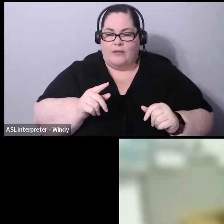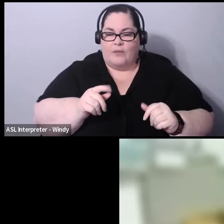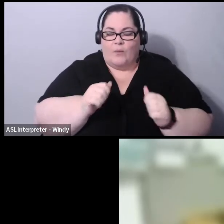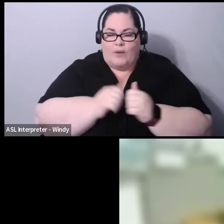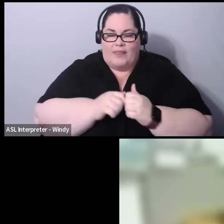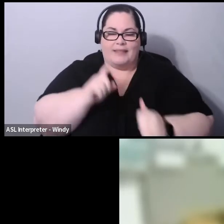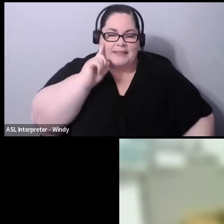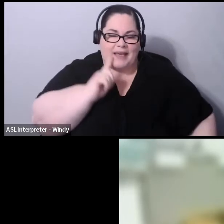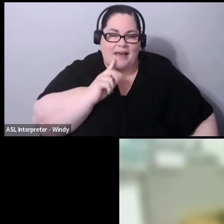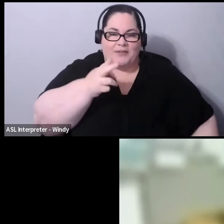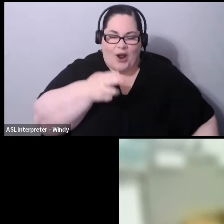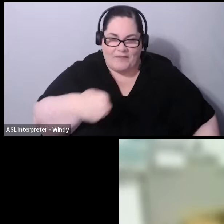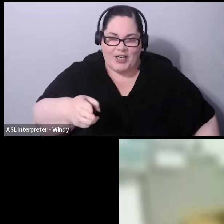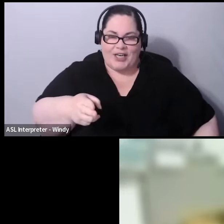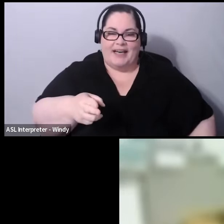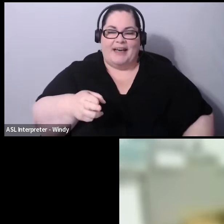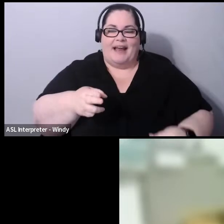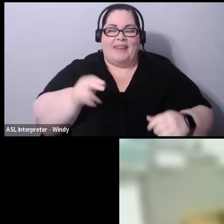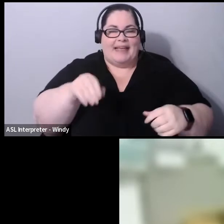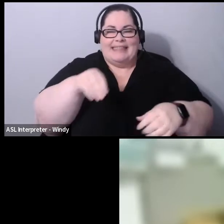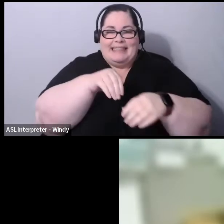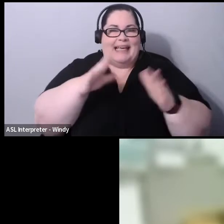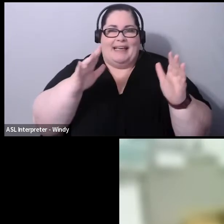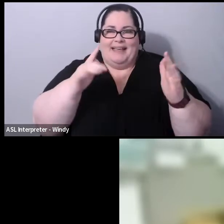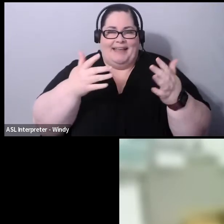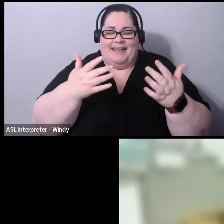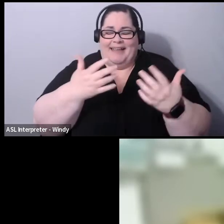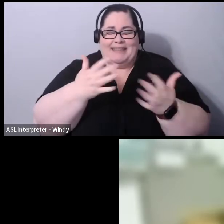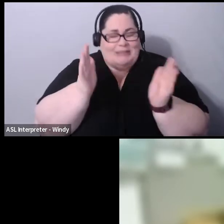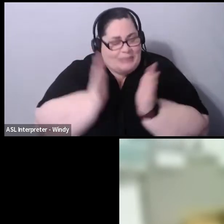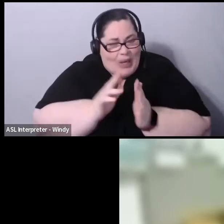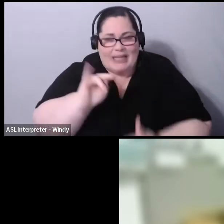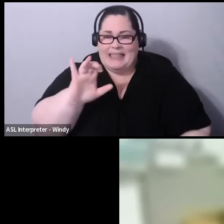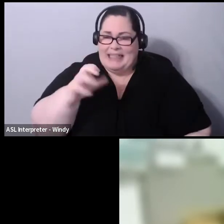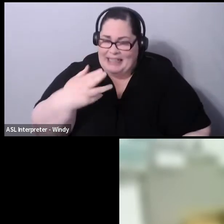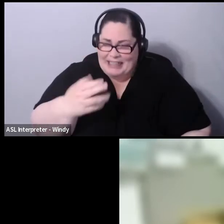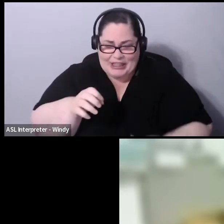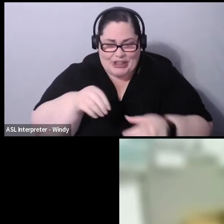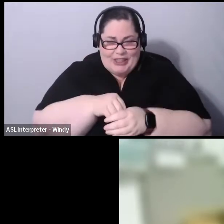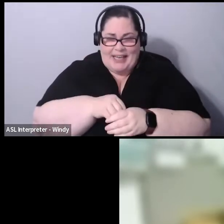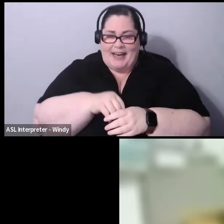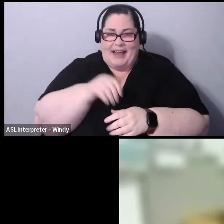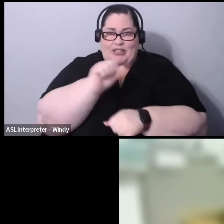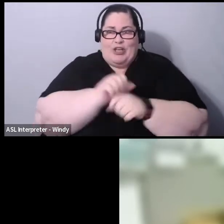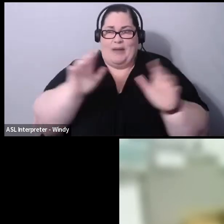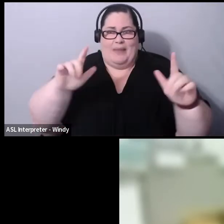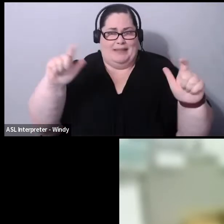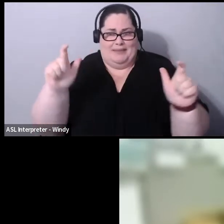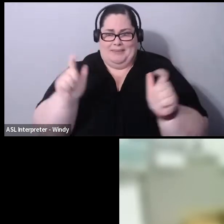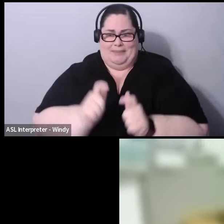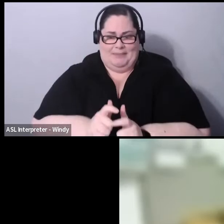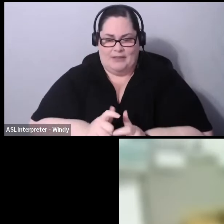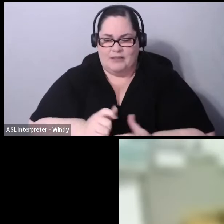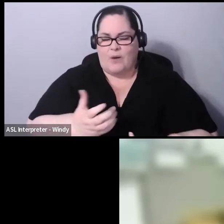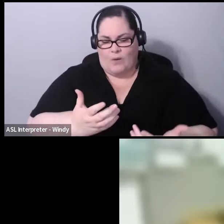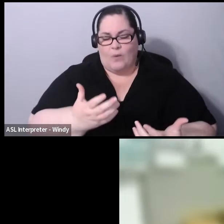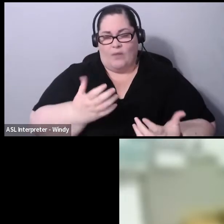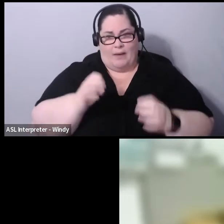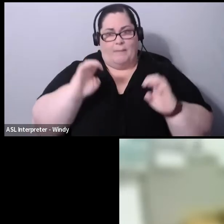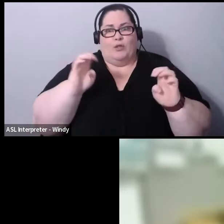within a shrinking job market. So the crisis is very real, and I'm very pleased